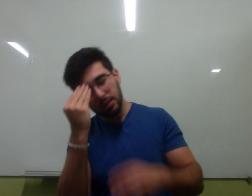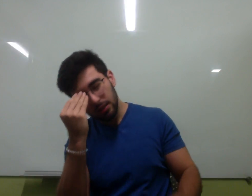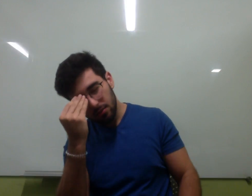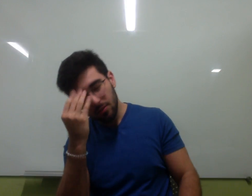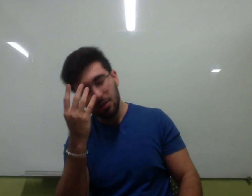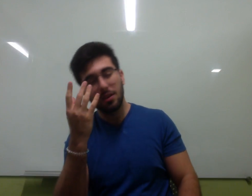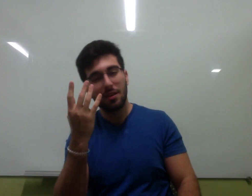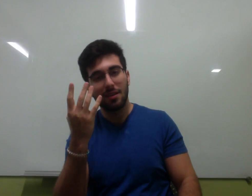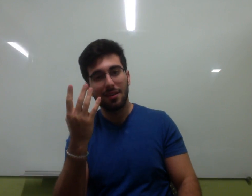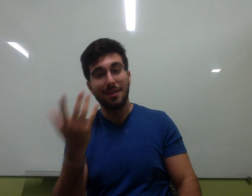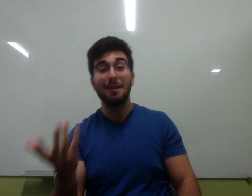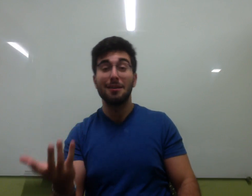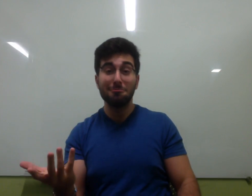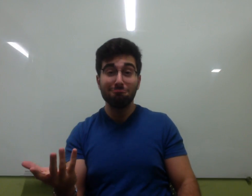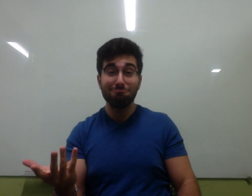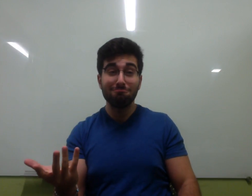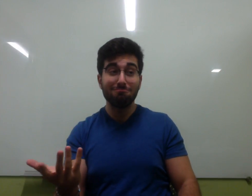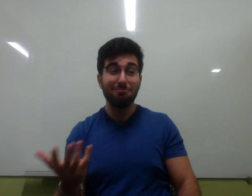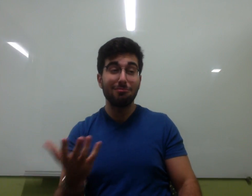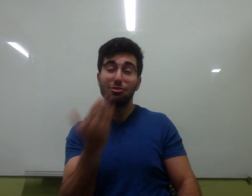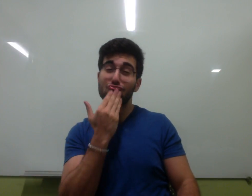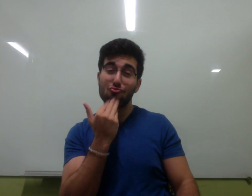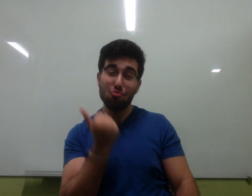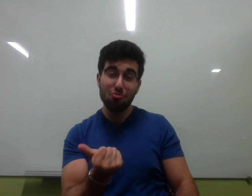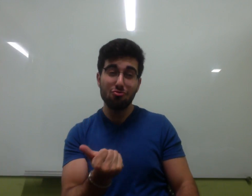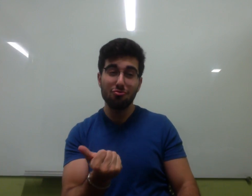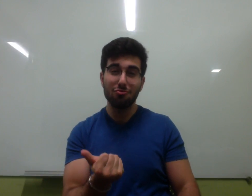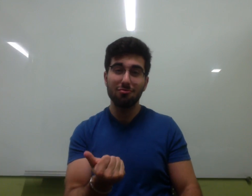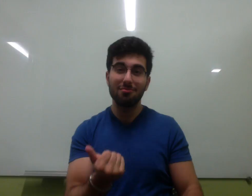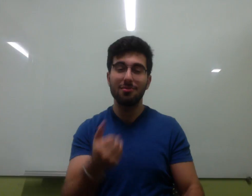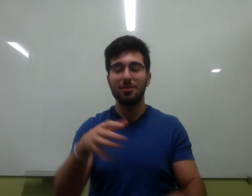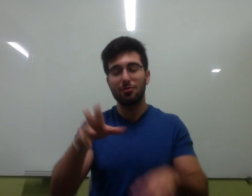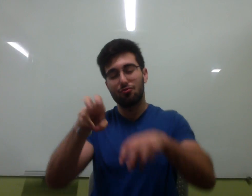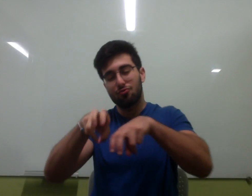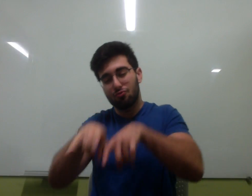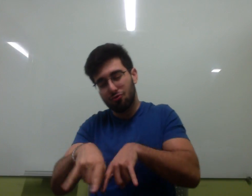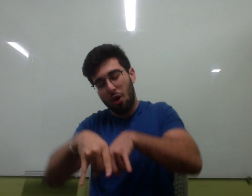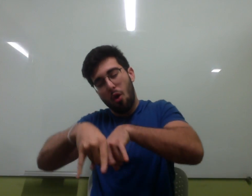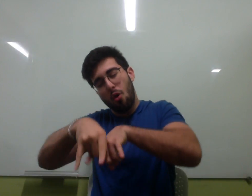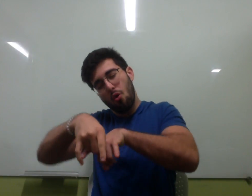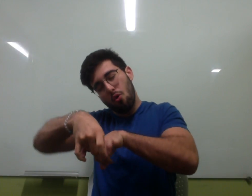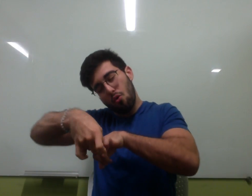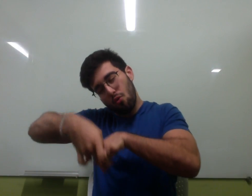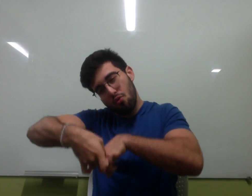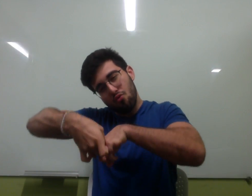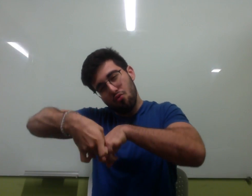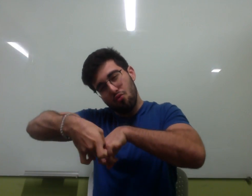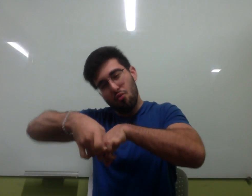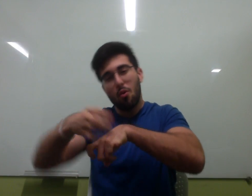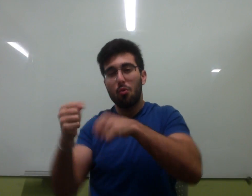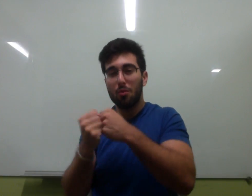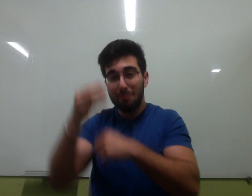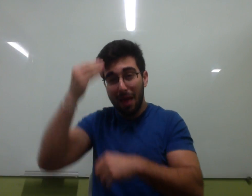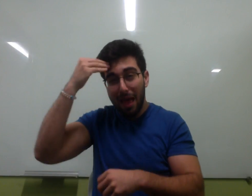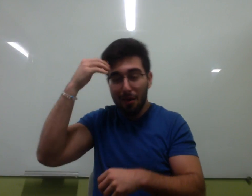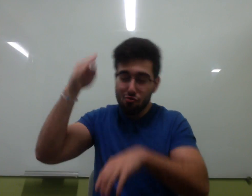Yeah. Momo, my dog, she takes naps like a giraffe with her head up, or like a really old person. Uh-huh. Or